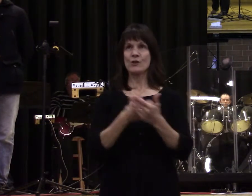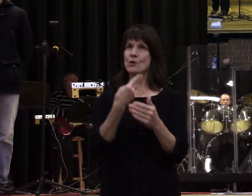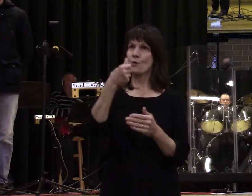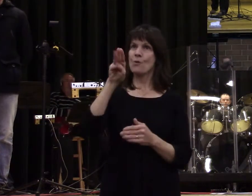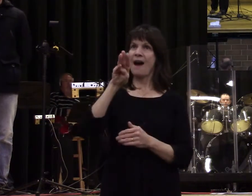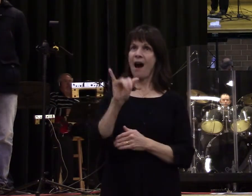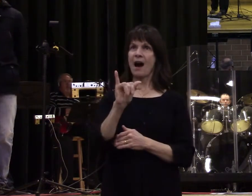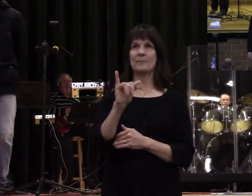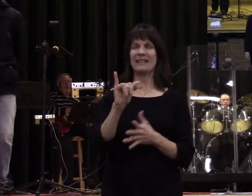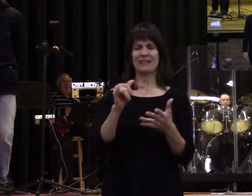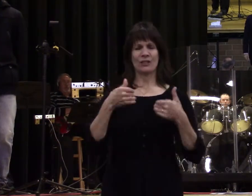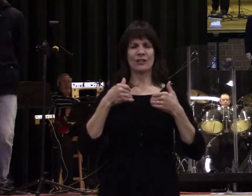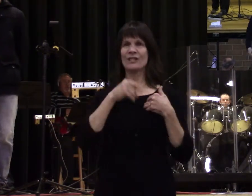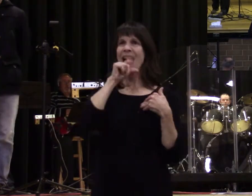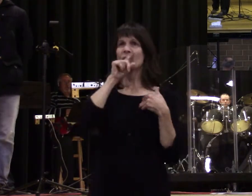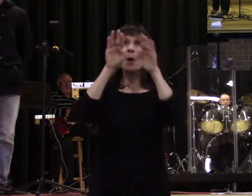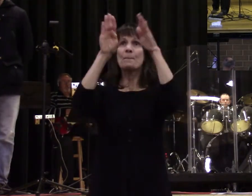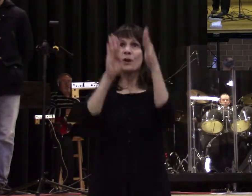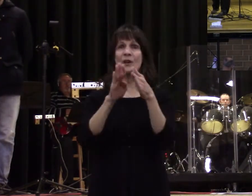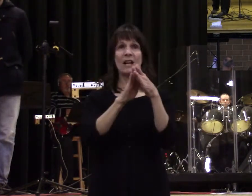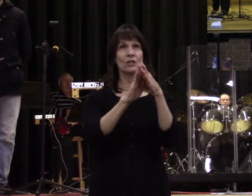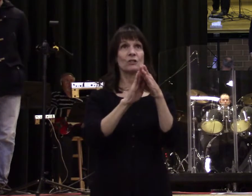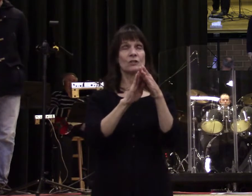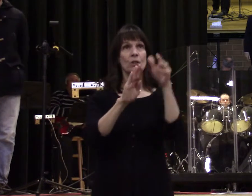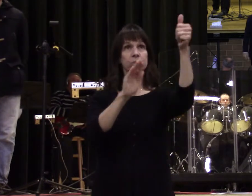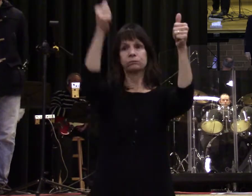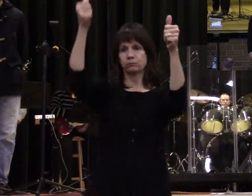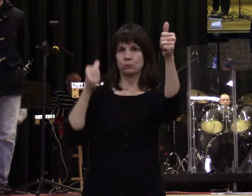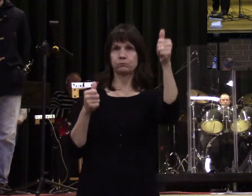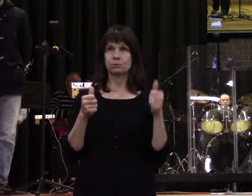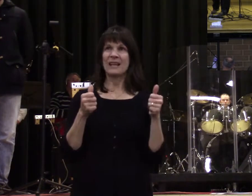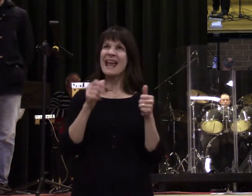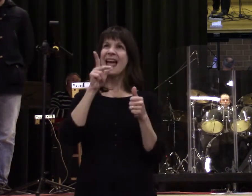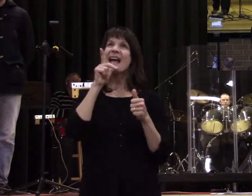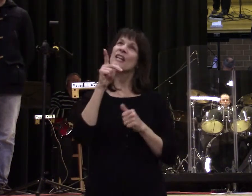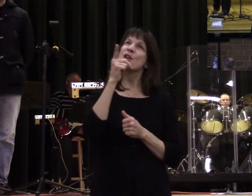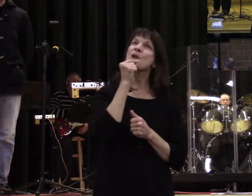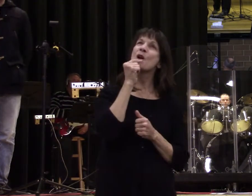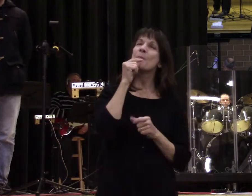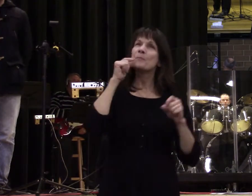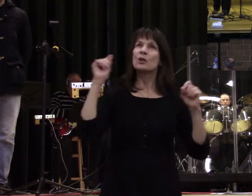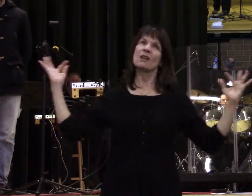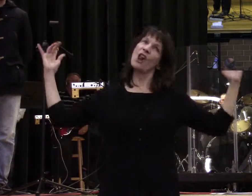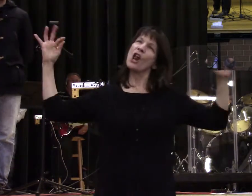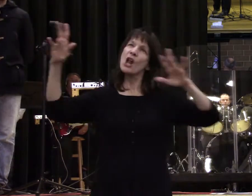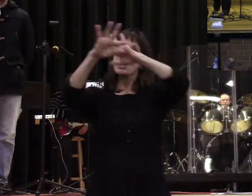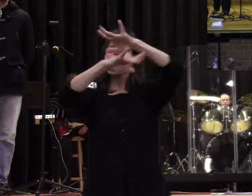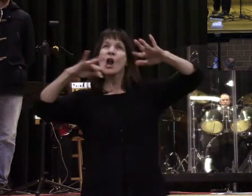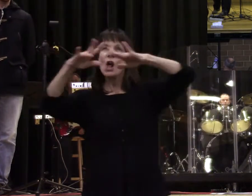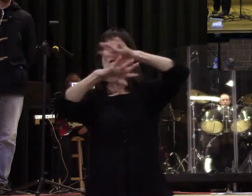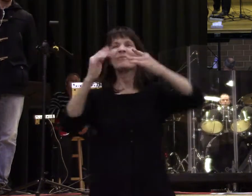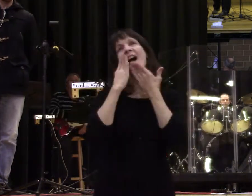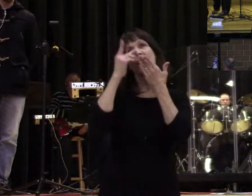these beautiful birds from all over the area. And Lord, I thank you for those pretty birds. Amen. But your new song sometimes is a